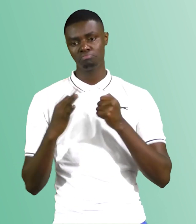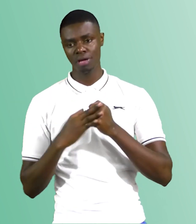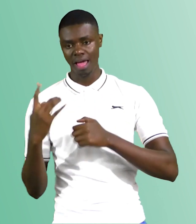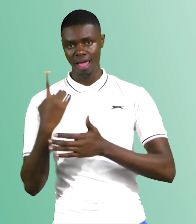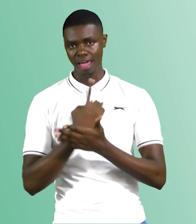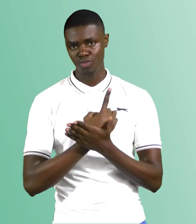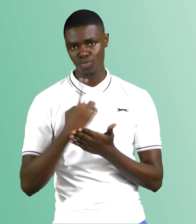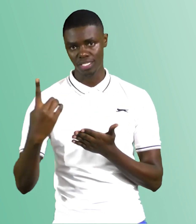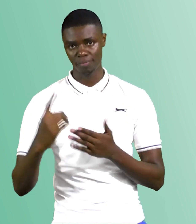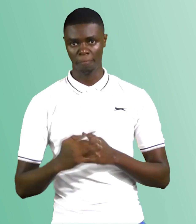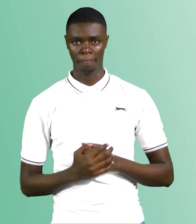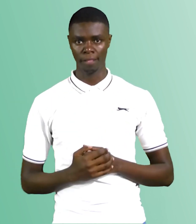within 8 weeks.